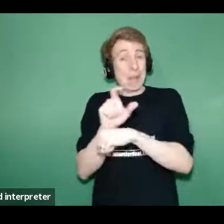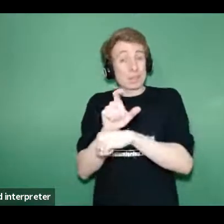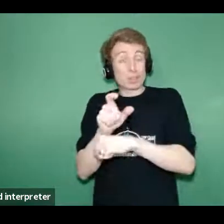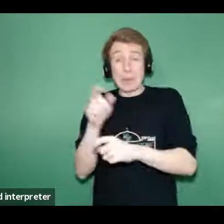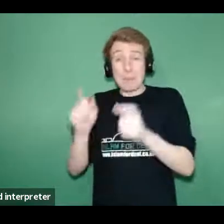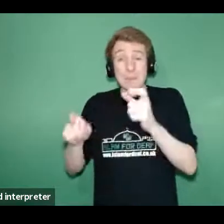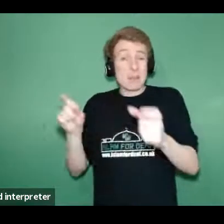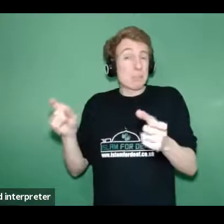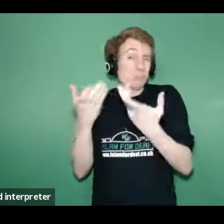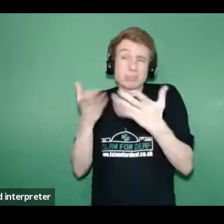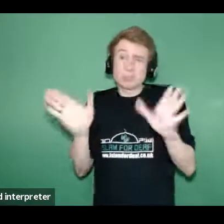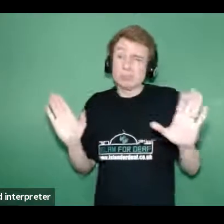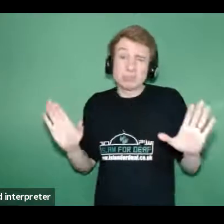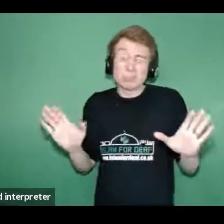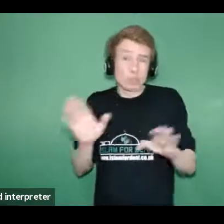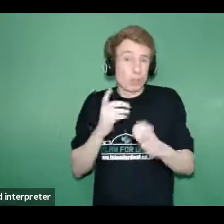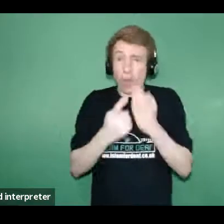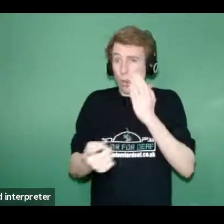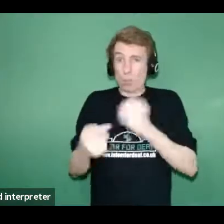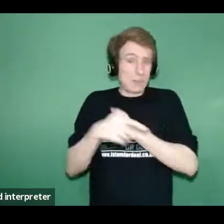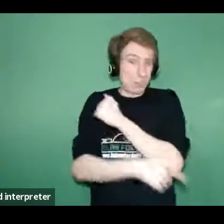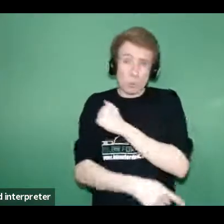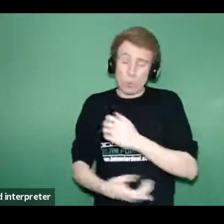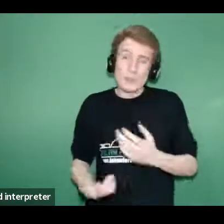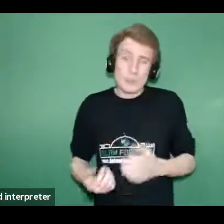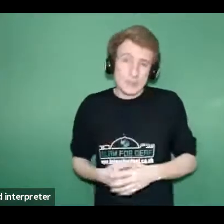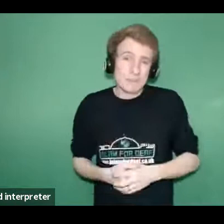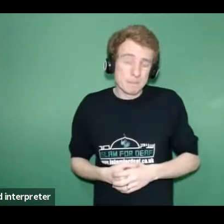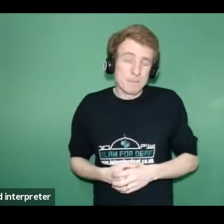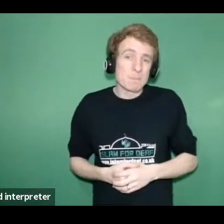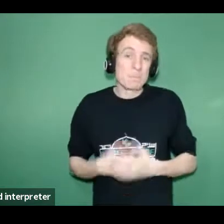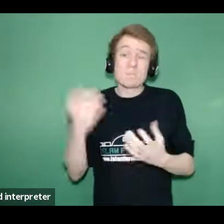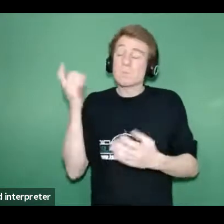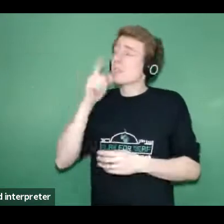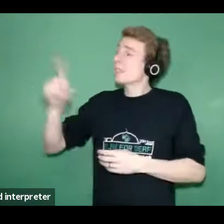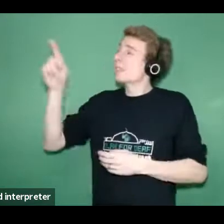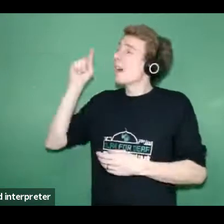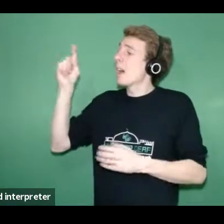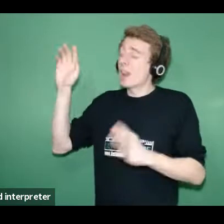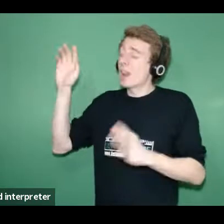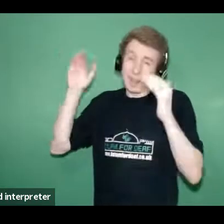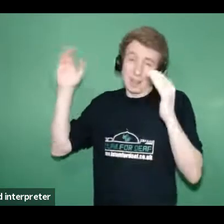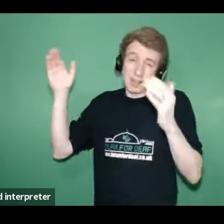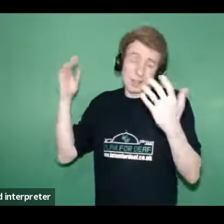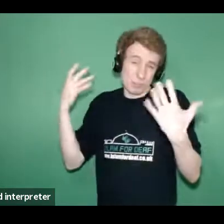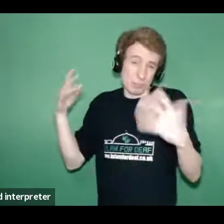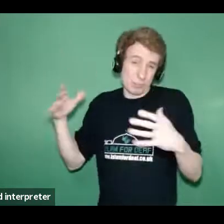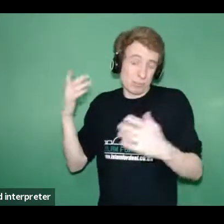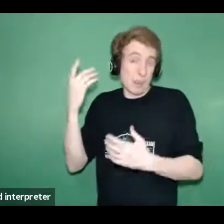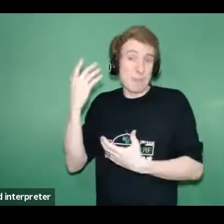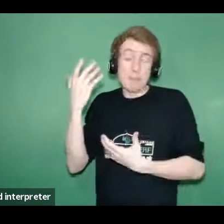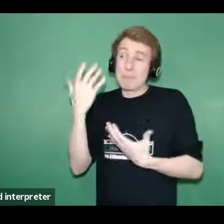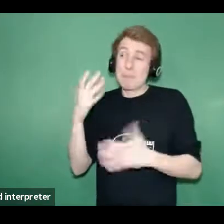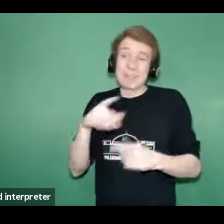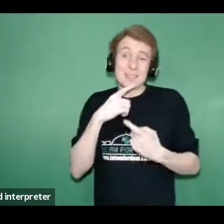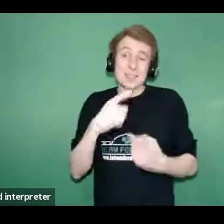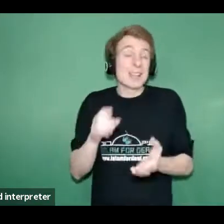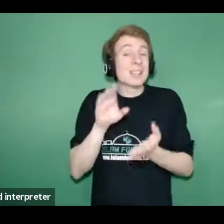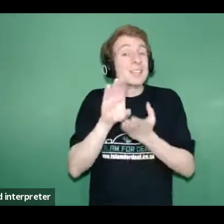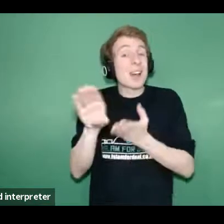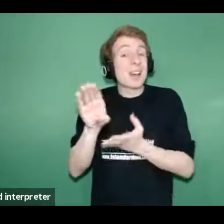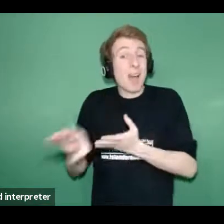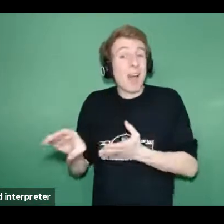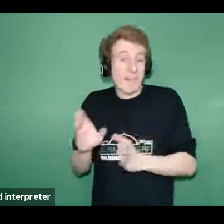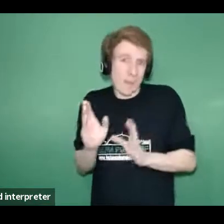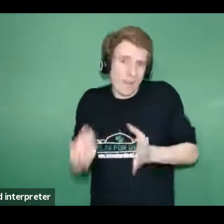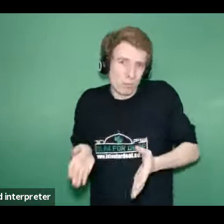attends these. And Allah the Most High said, indeed, the compulsory charity, the zakah, is